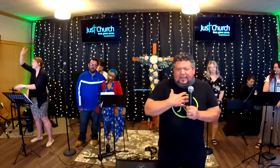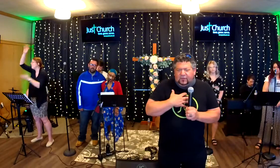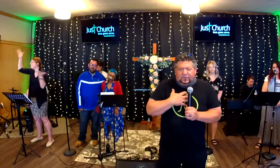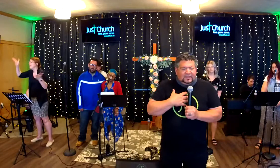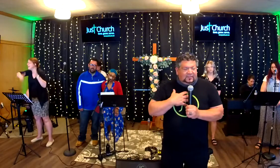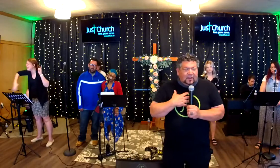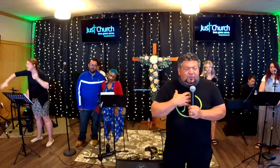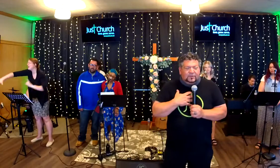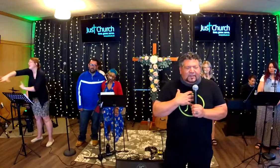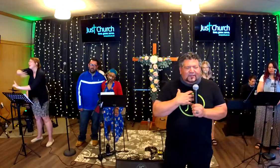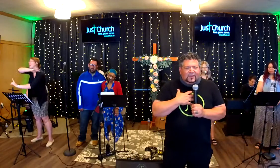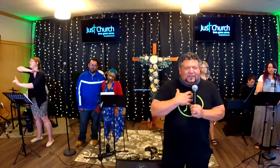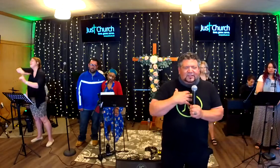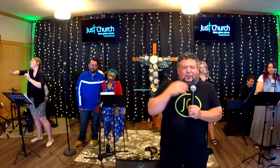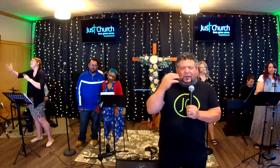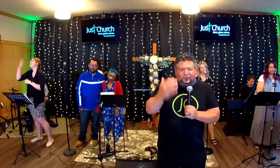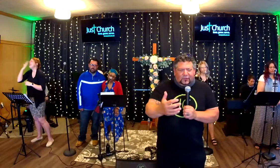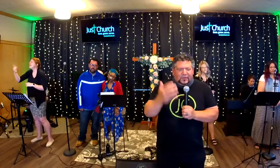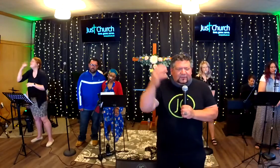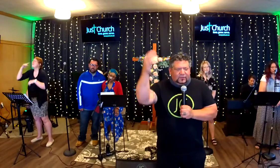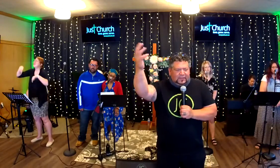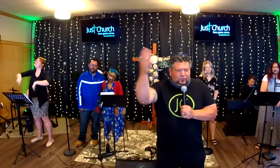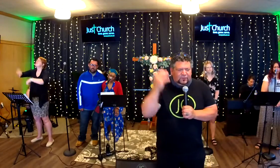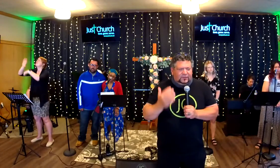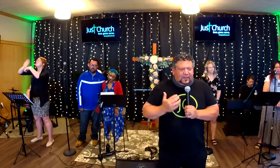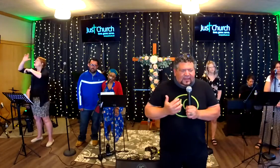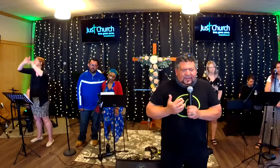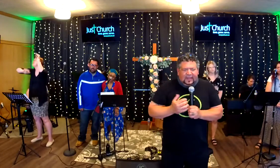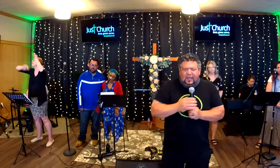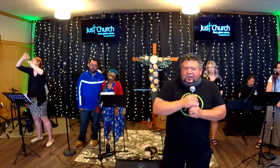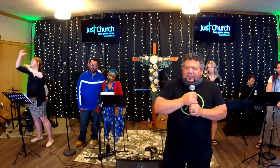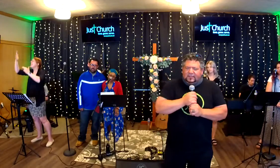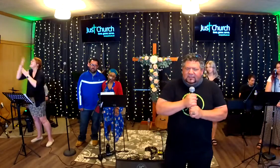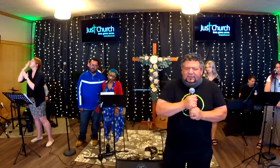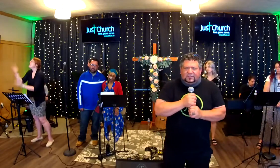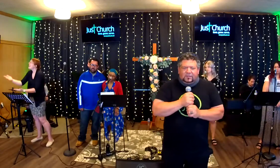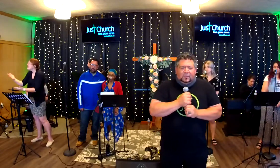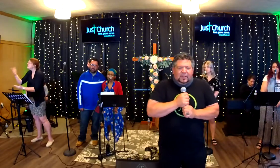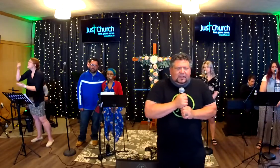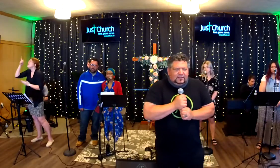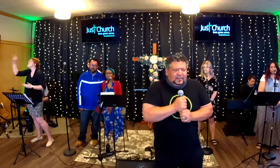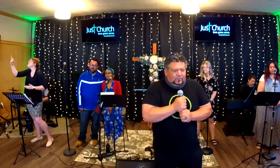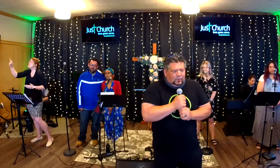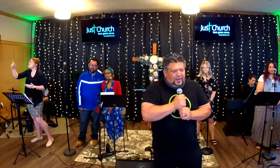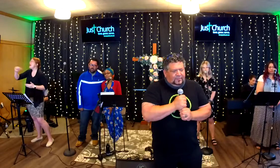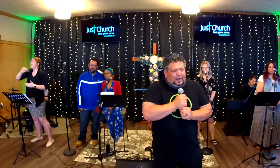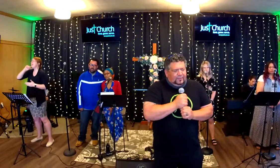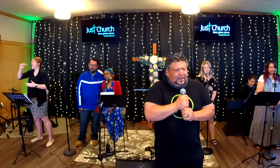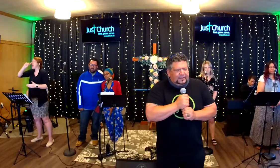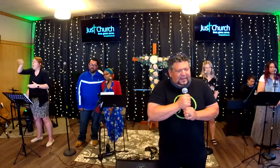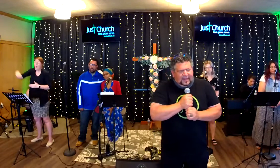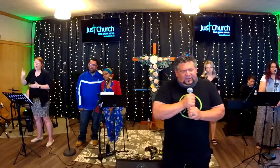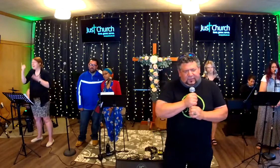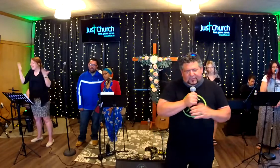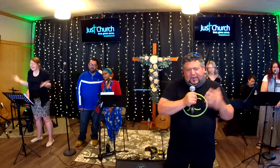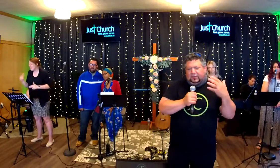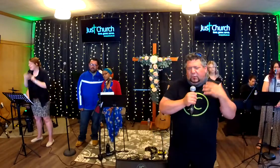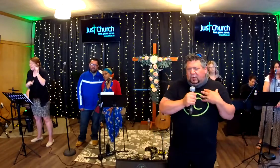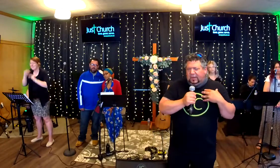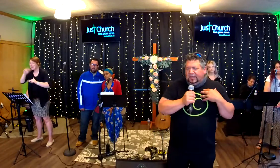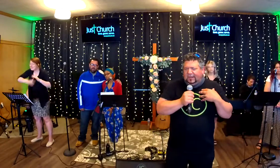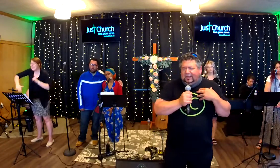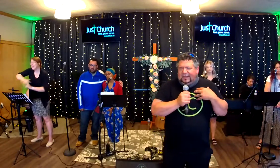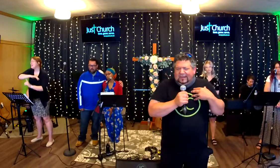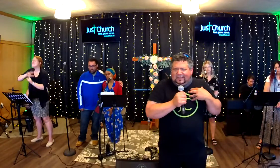Lord, we thank you for these temples that you've given us, and we are so thankful that you decided not to live in some temple made by man's hands, but by